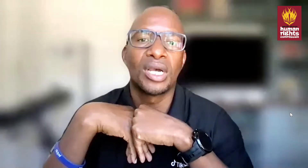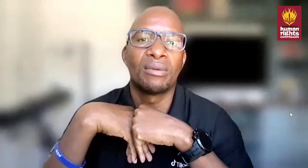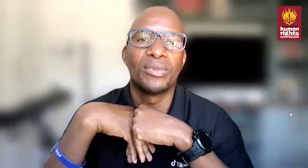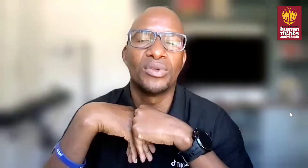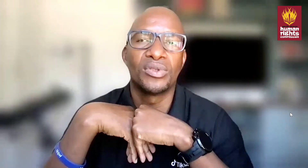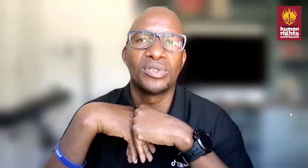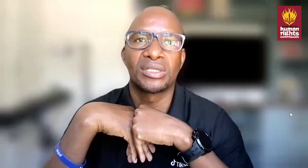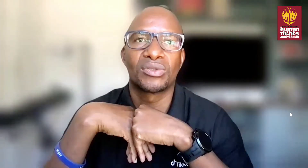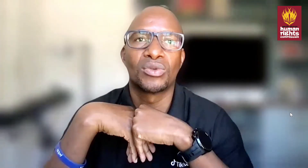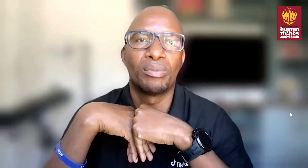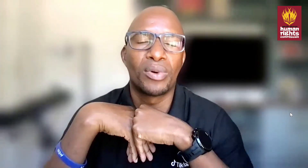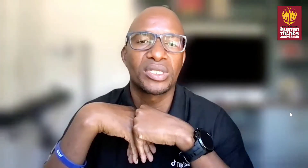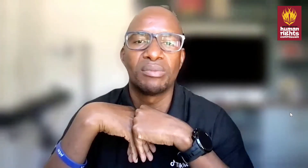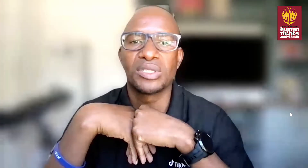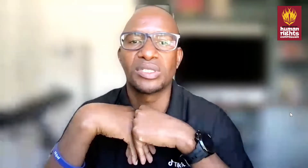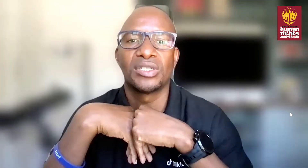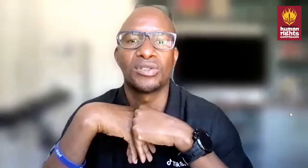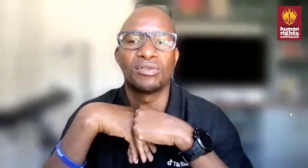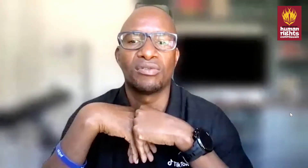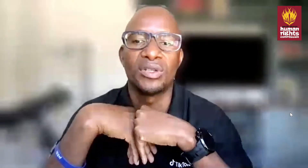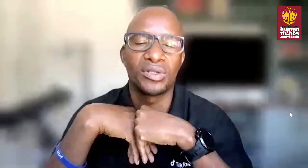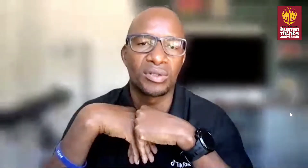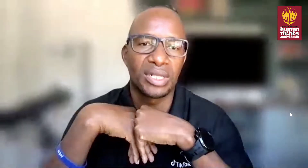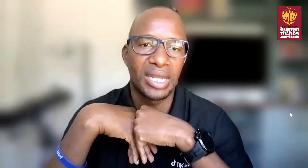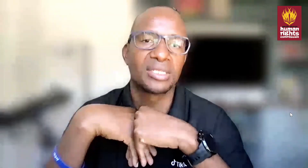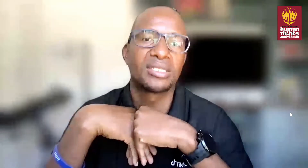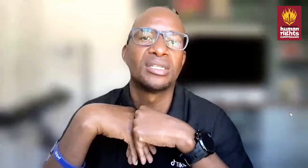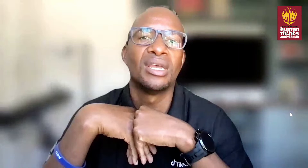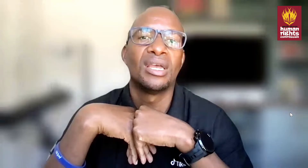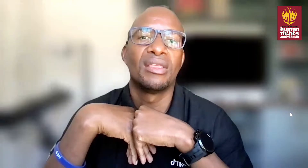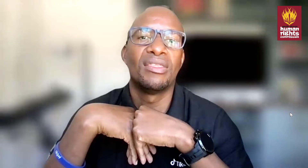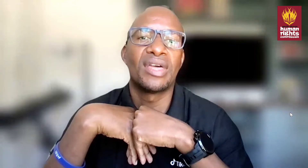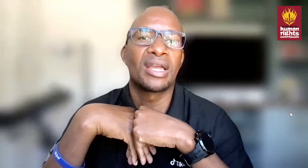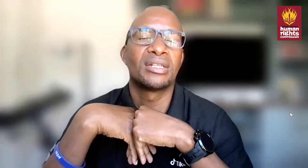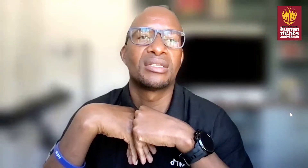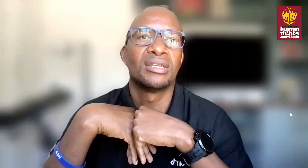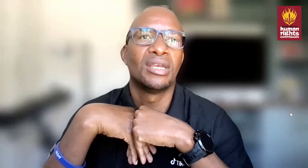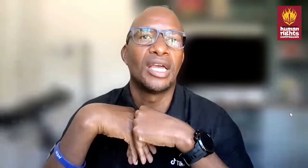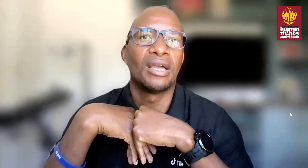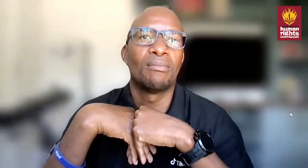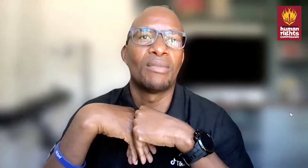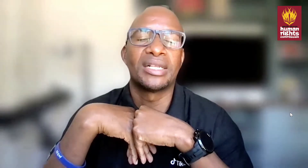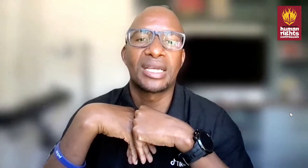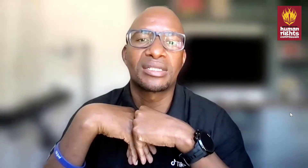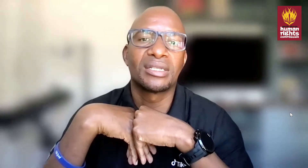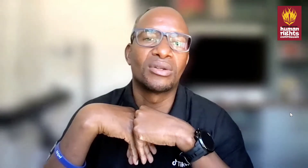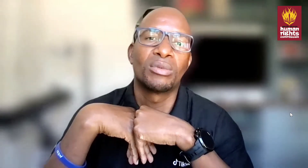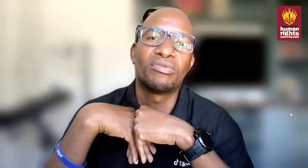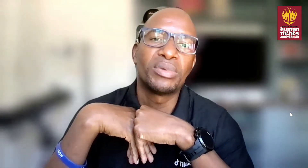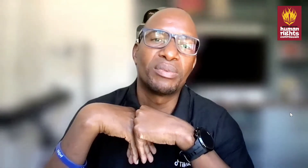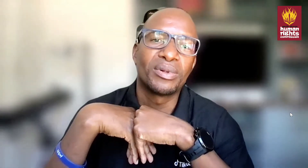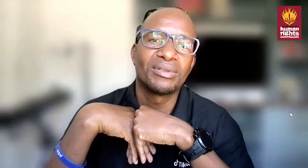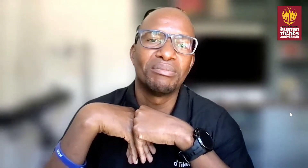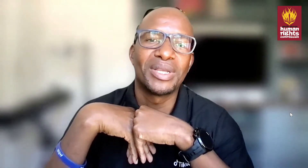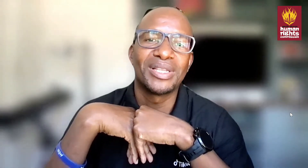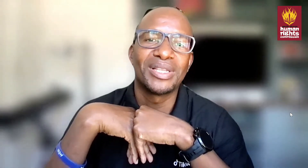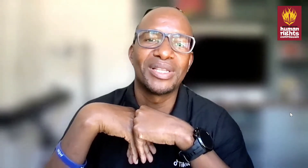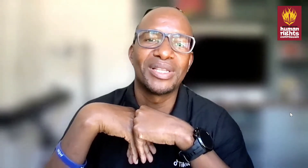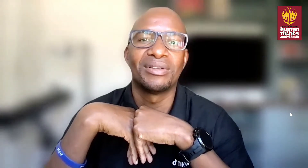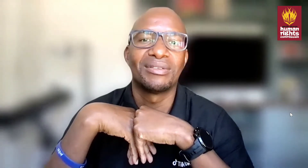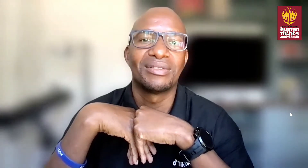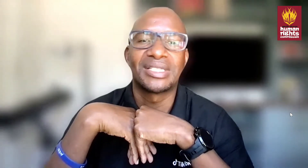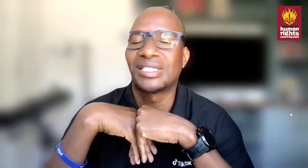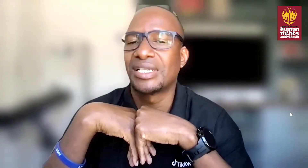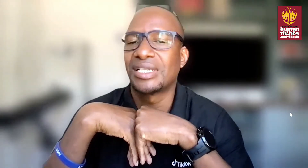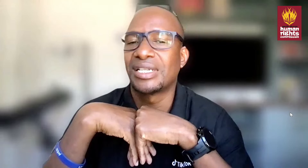do not allow users to post messages or videos or text that attacks a group of